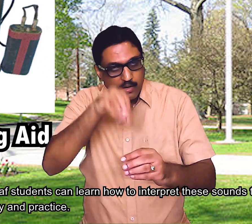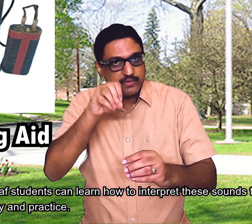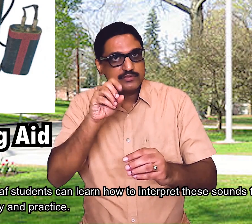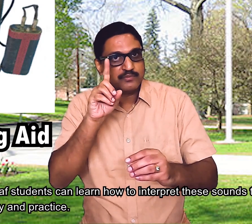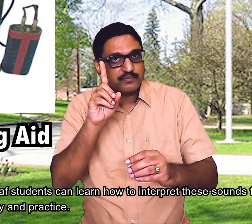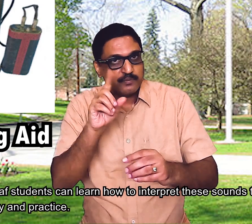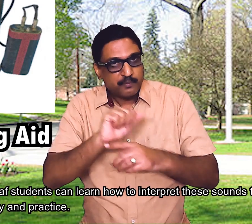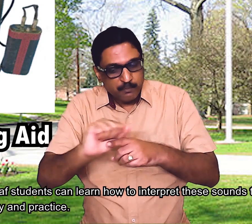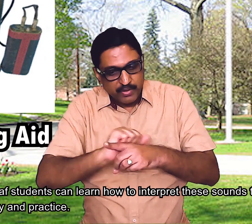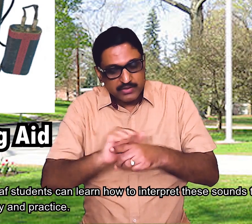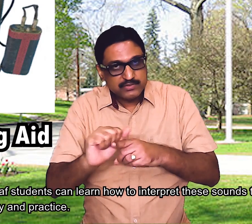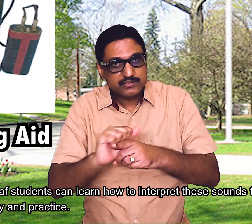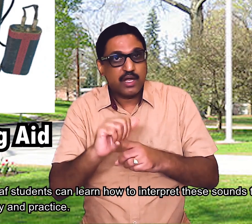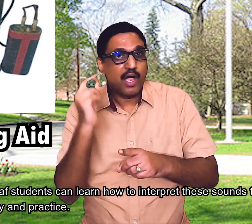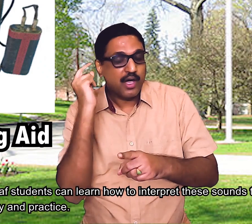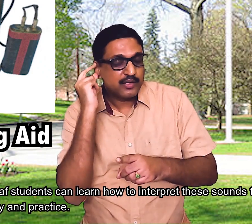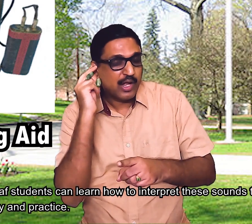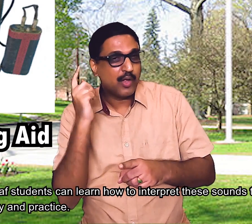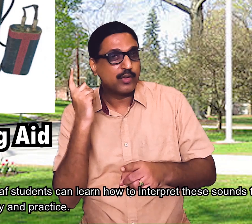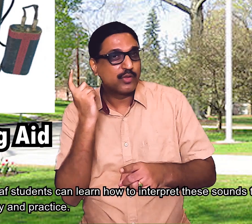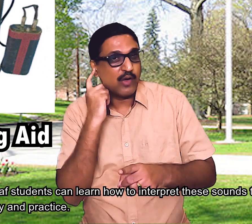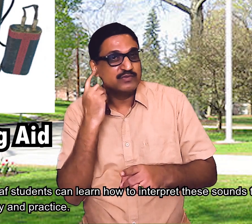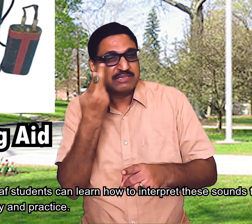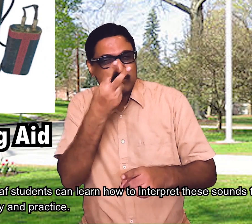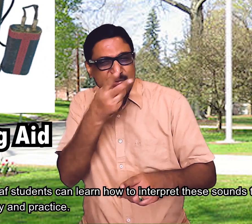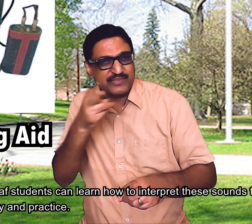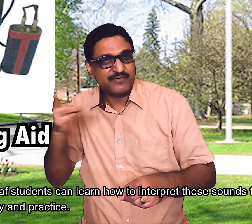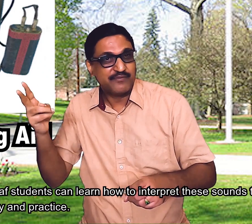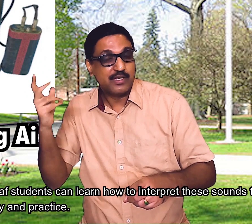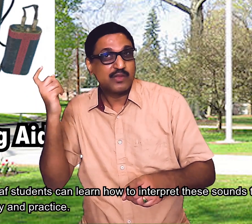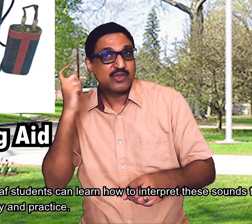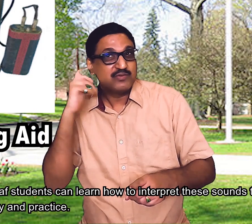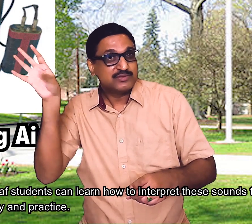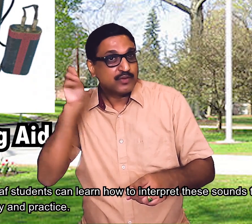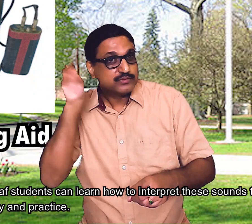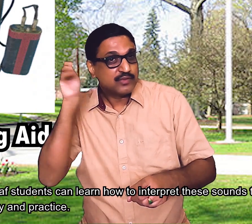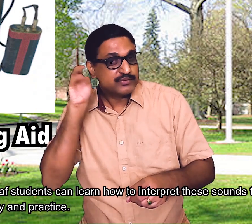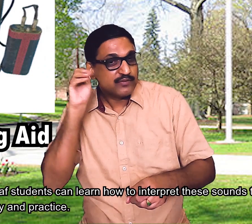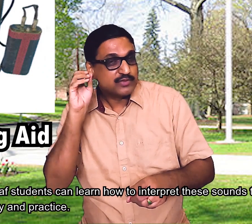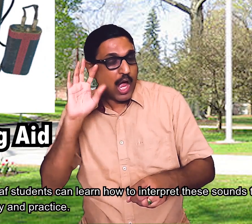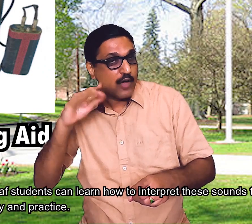In deaf schools, deaf students can learn how to interpret these sounds to better understand speech with therapy and practice.